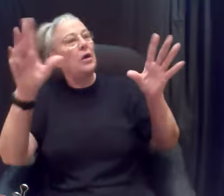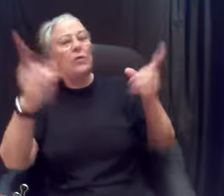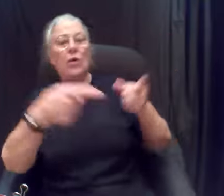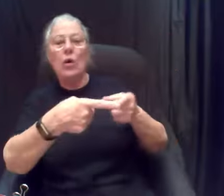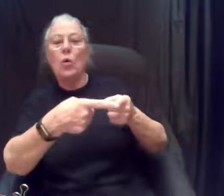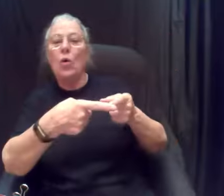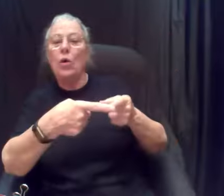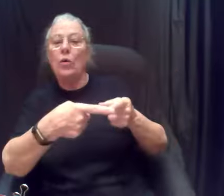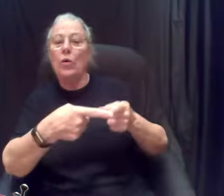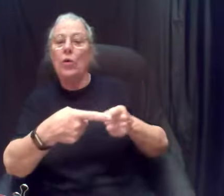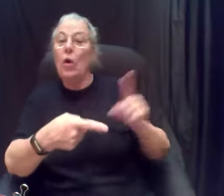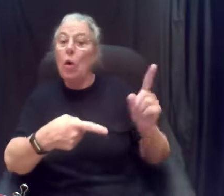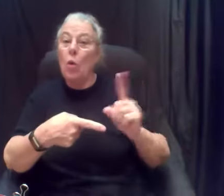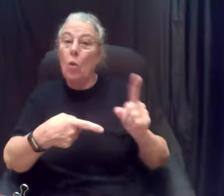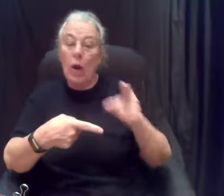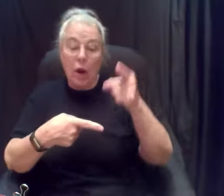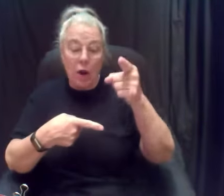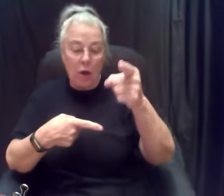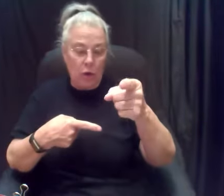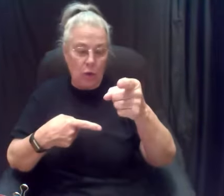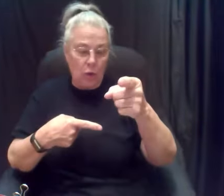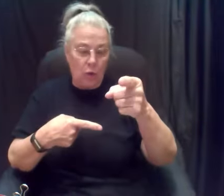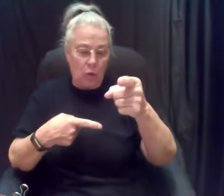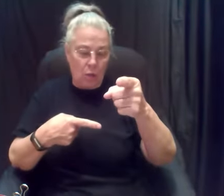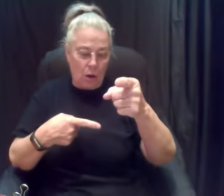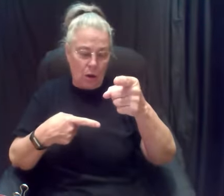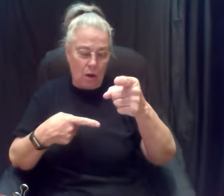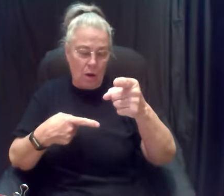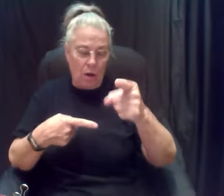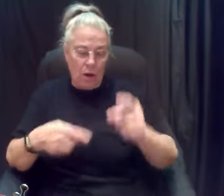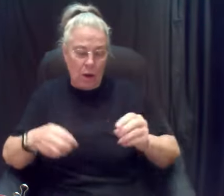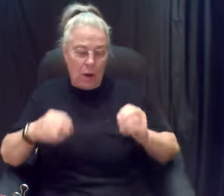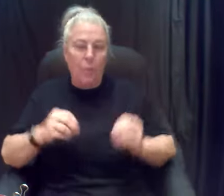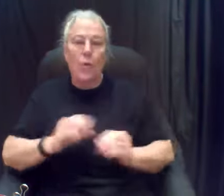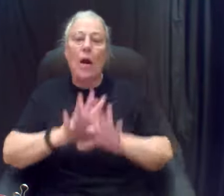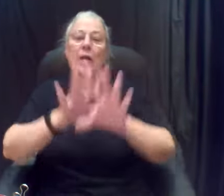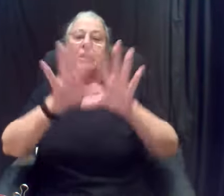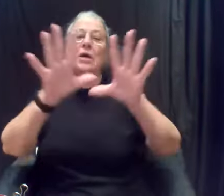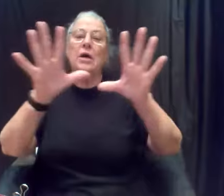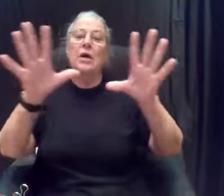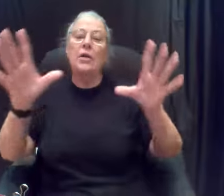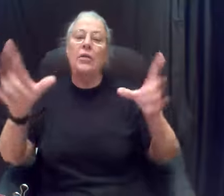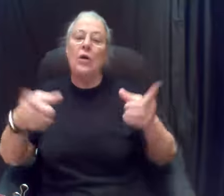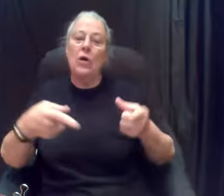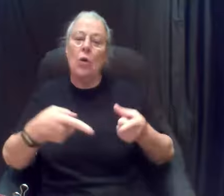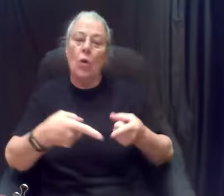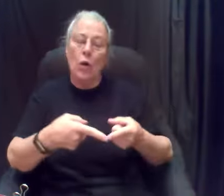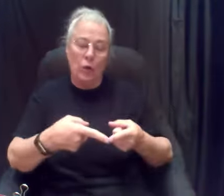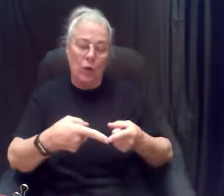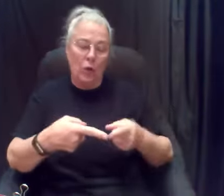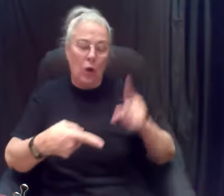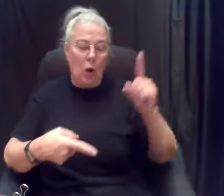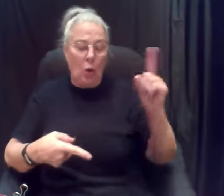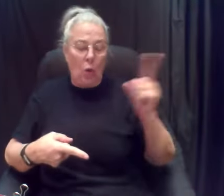the corner where you are. Brighten the corner